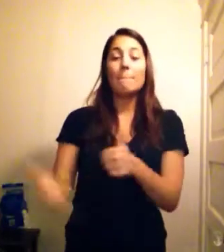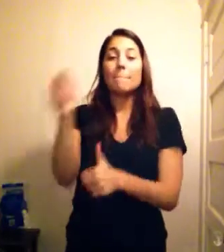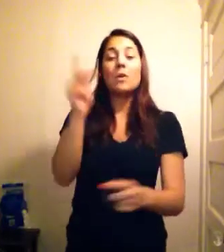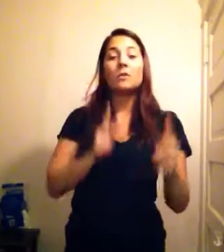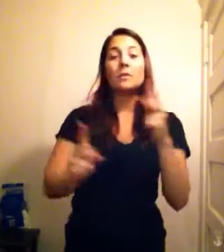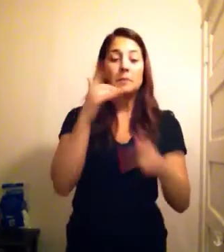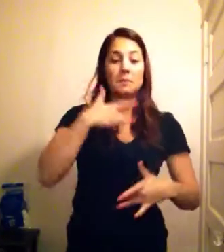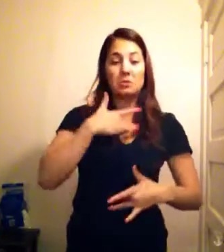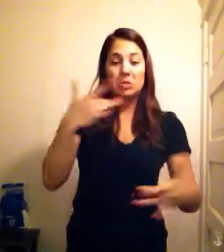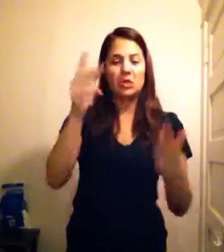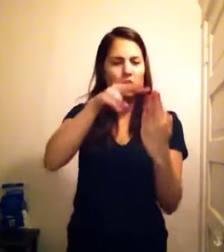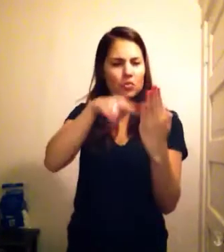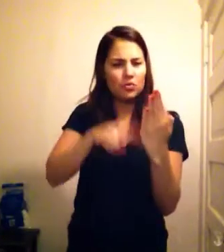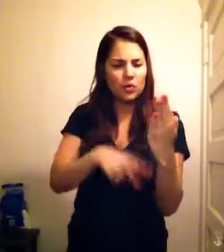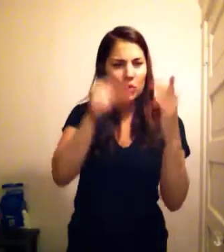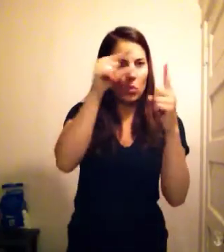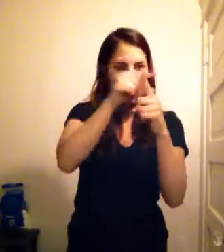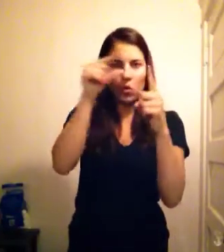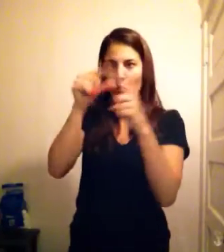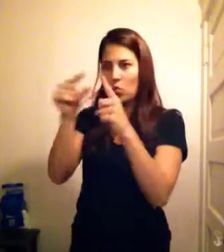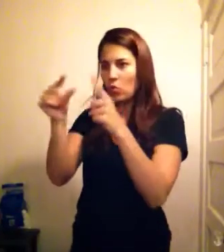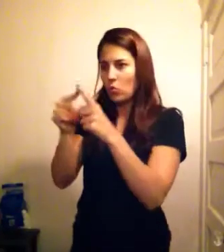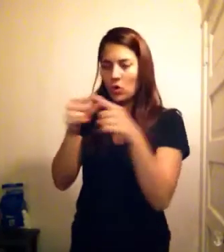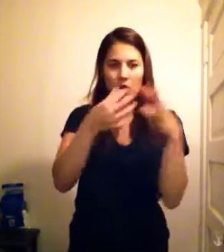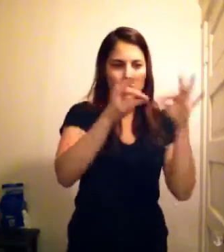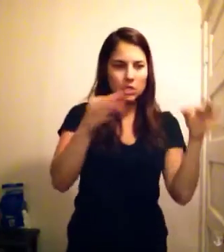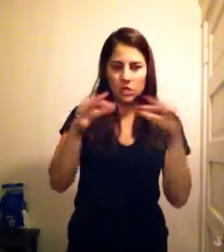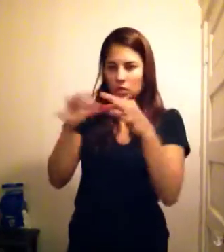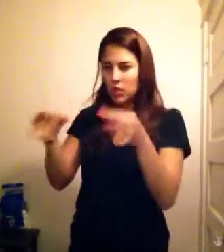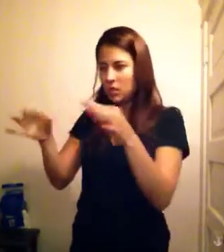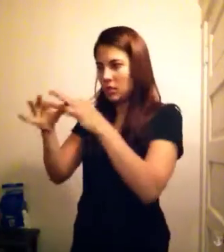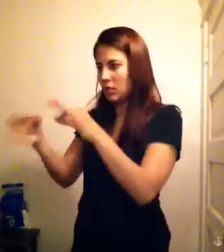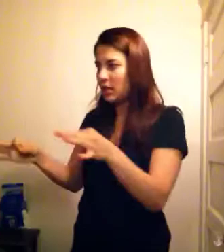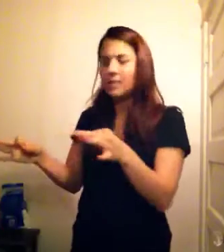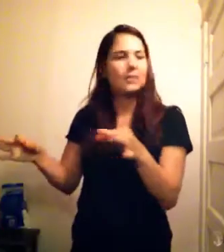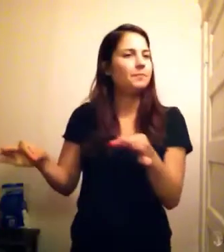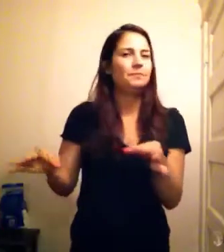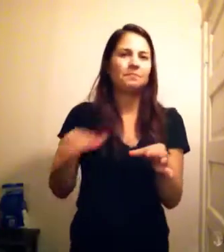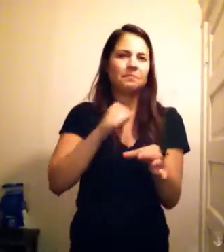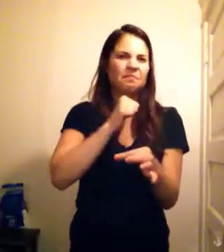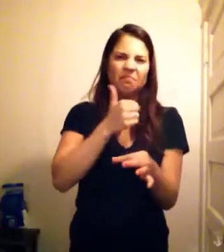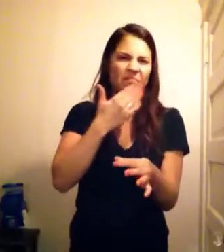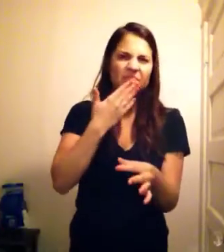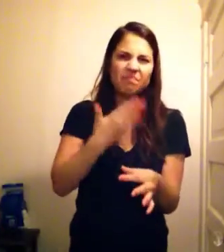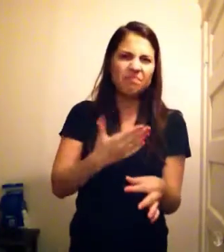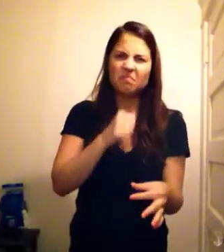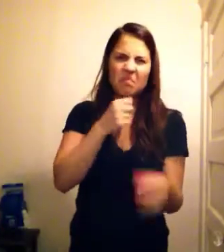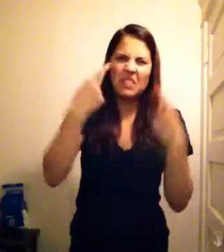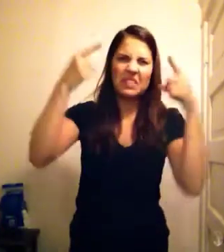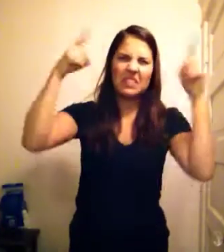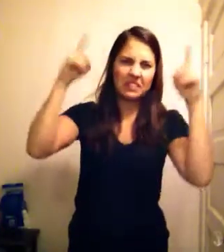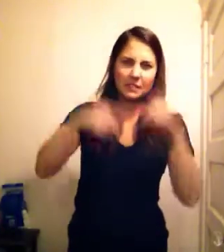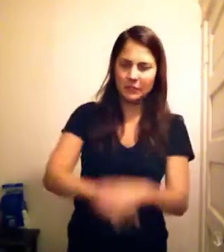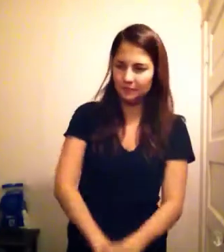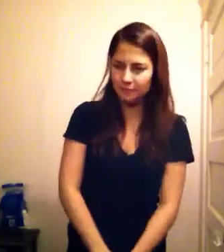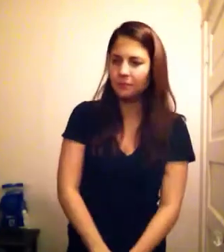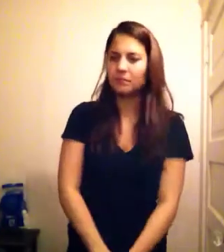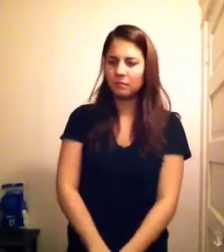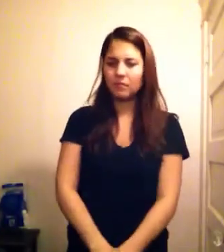own independent piece. This is the equivalent of listening to an orchestra play and trying to isolate every